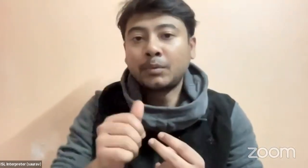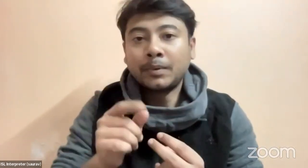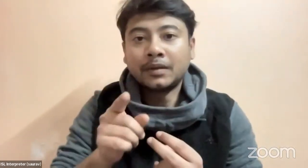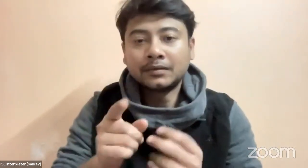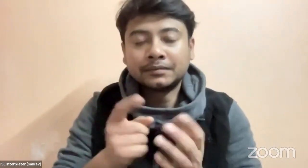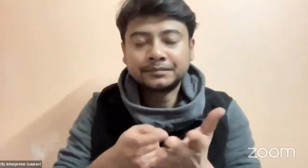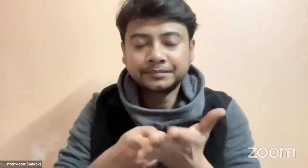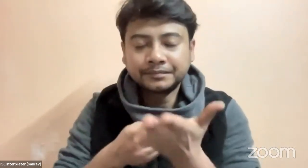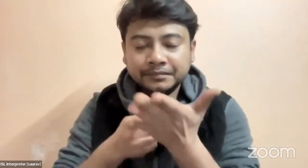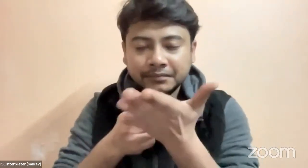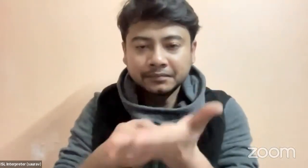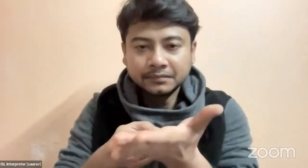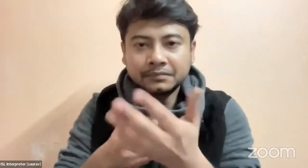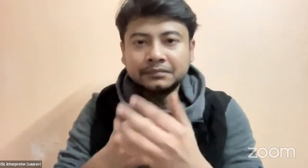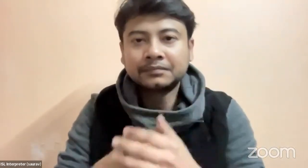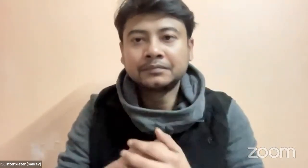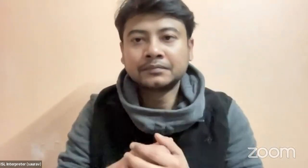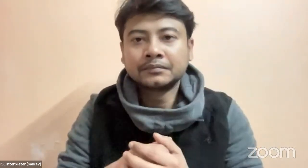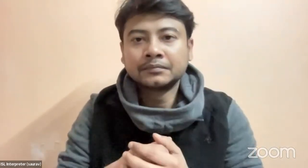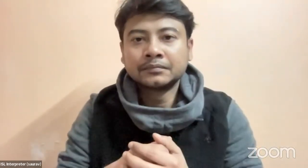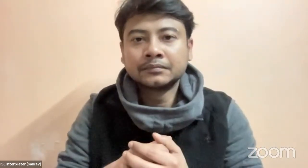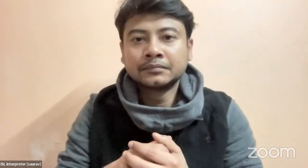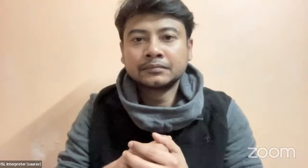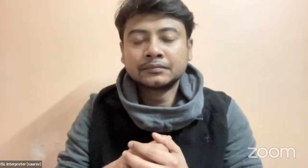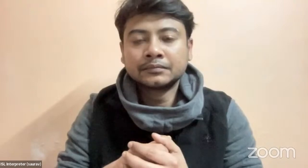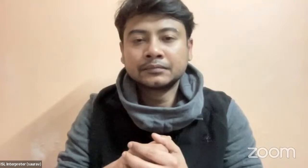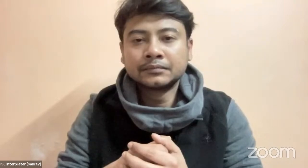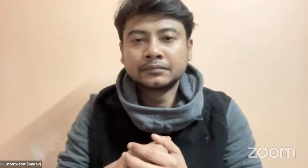of ISKCON and BBT.